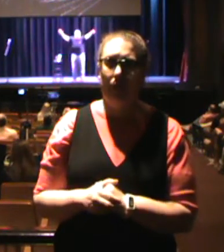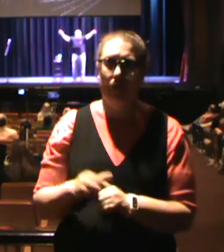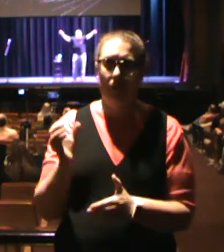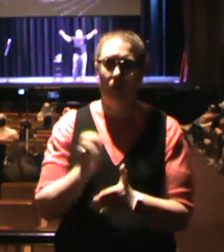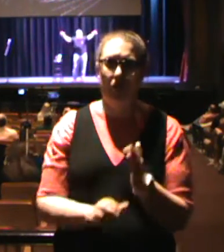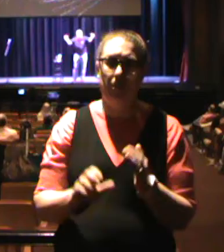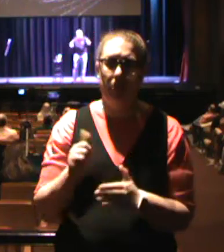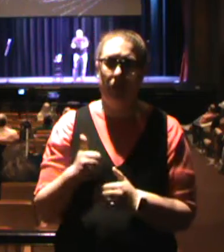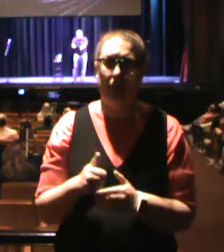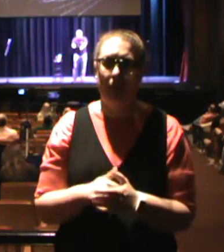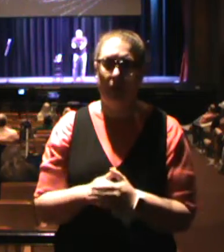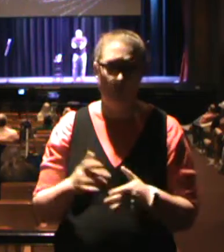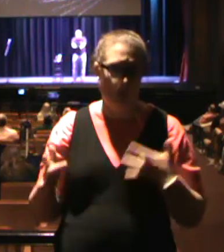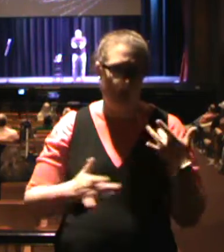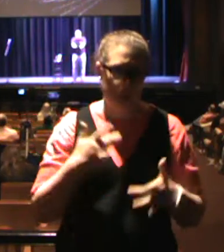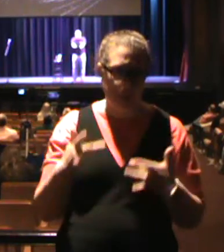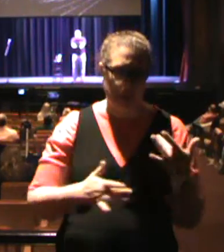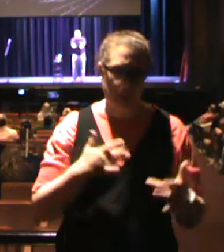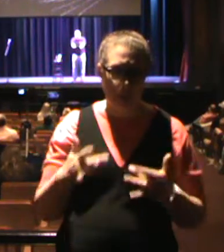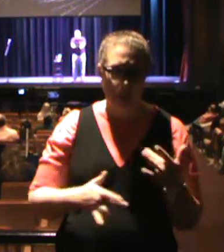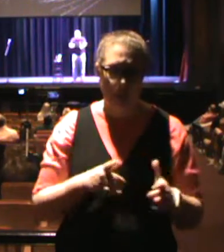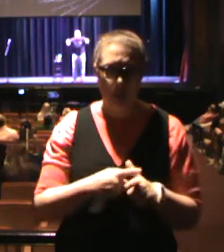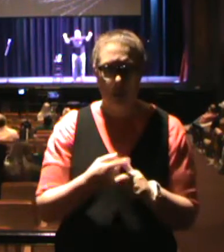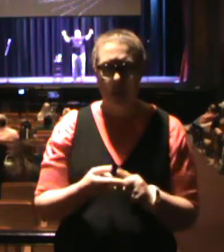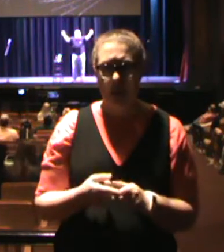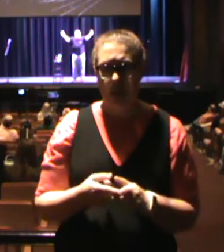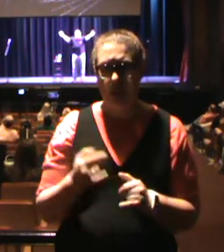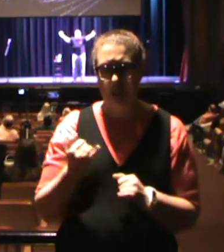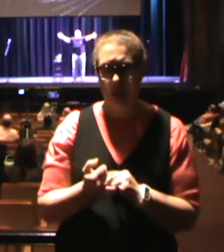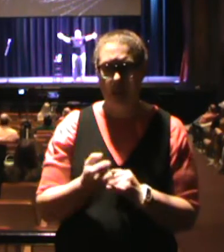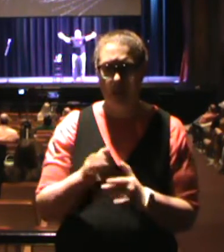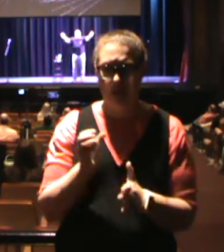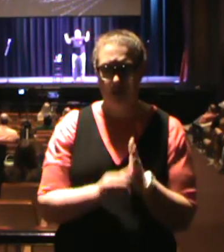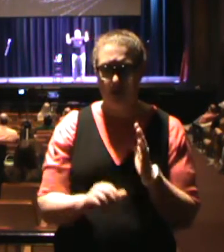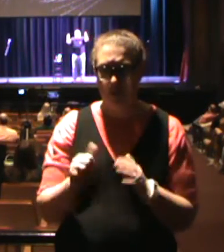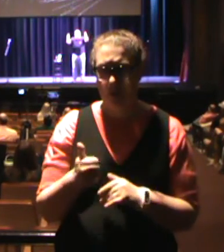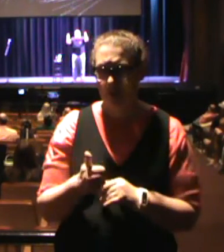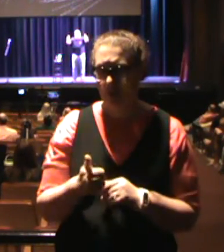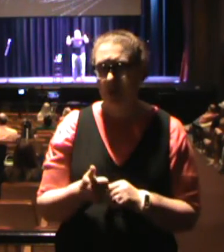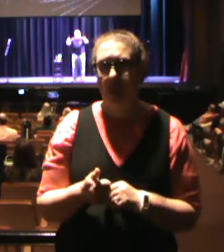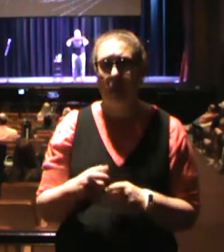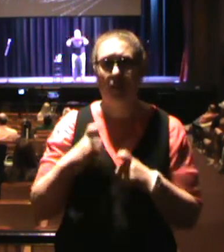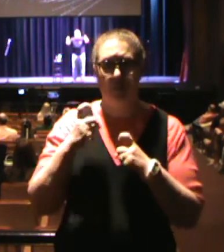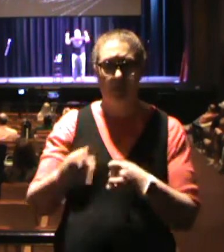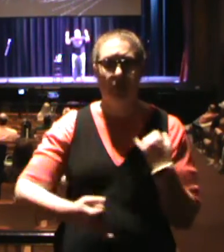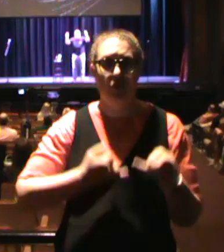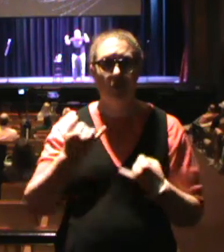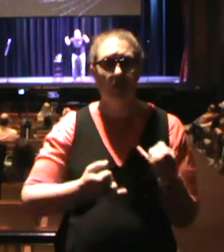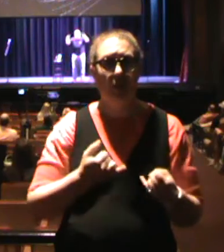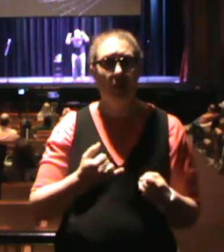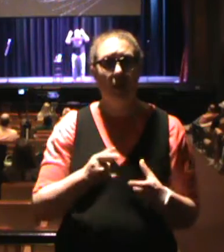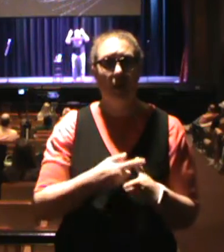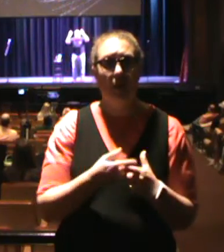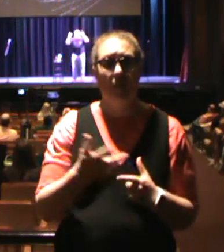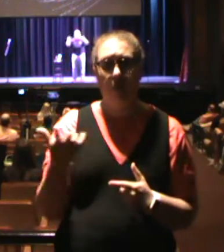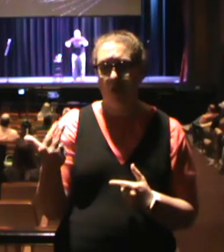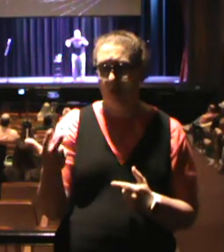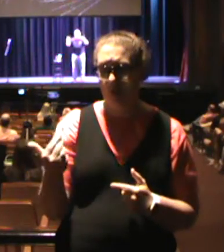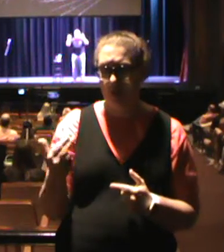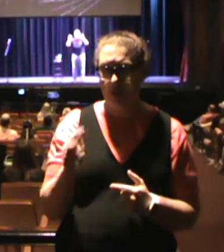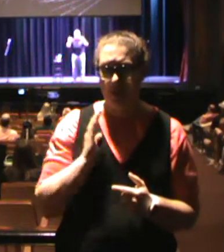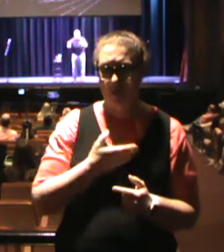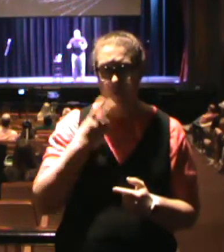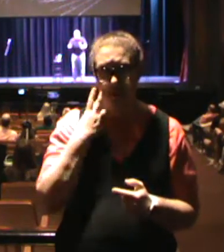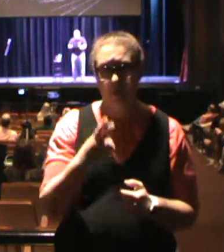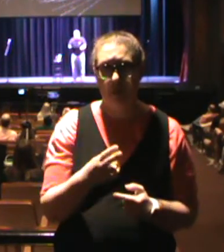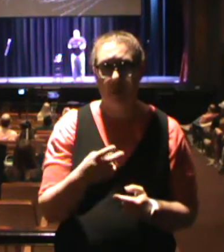willing to do anything. Then at the end of chapter 10, we see them giving their tithe joyfully. Yet in chapter 13, we see that they